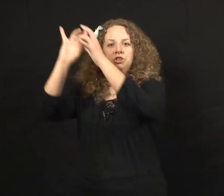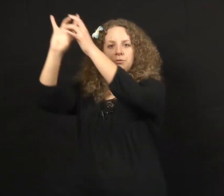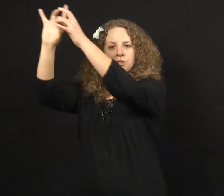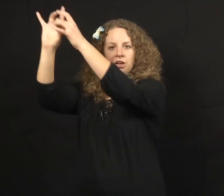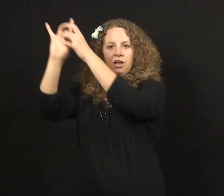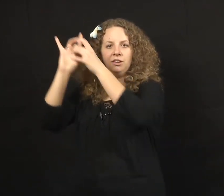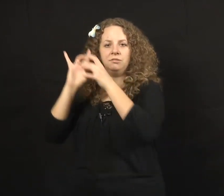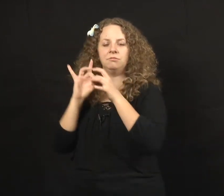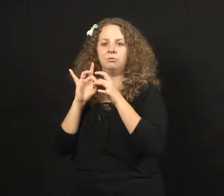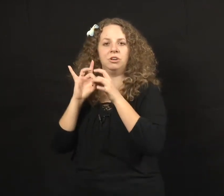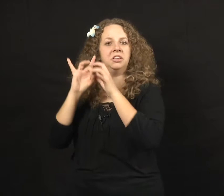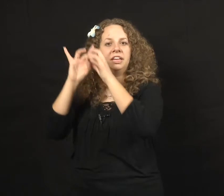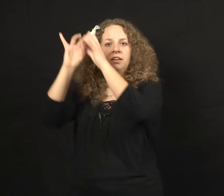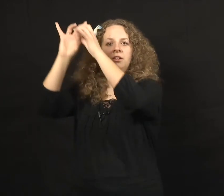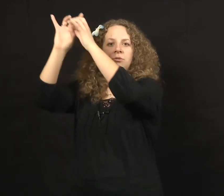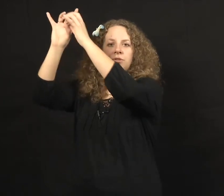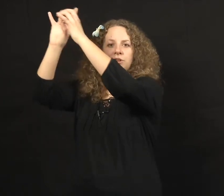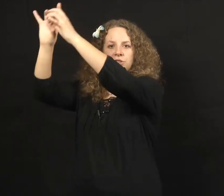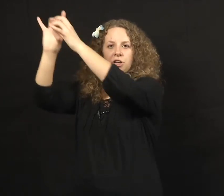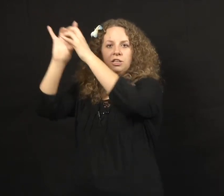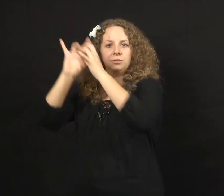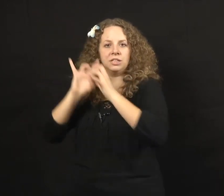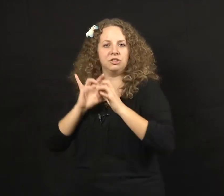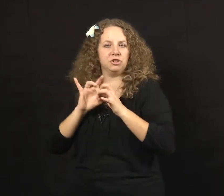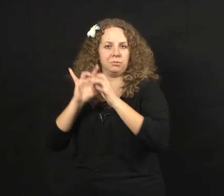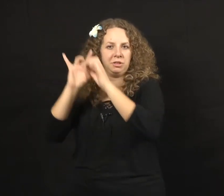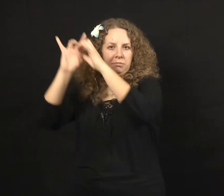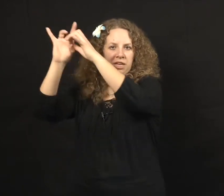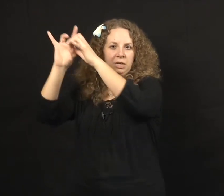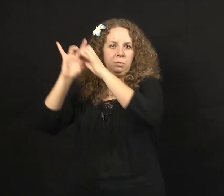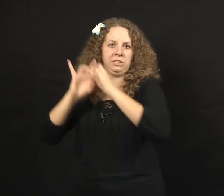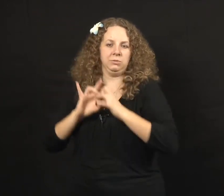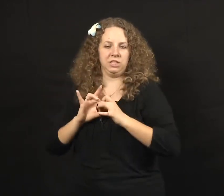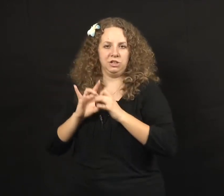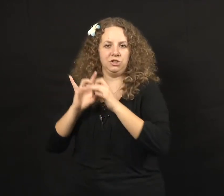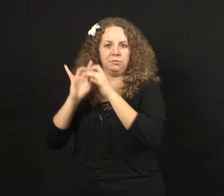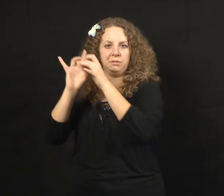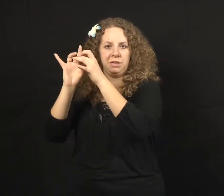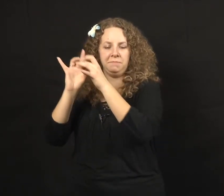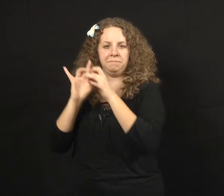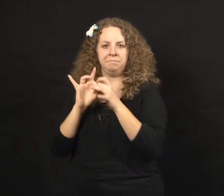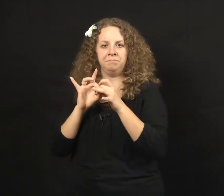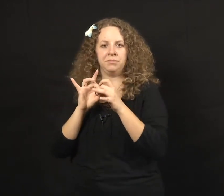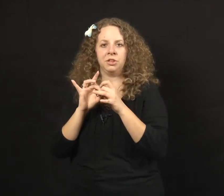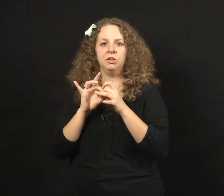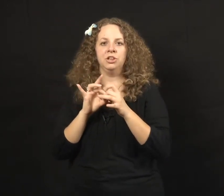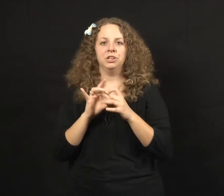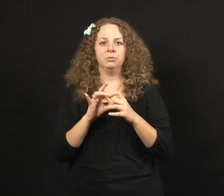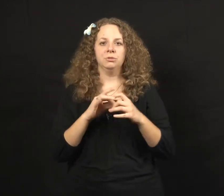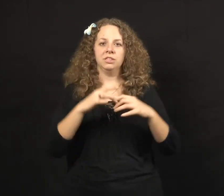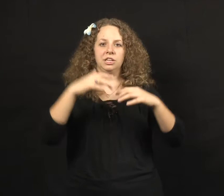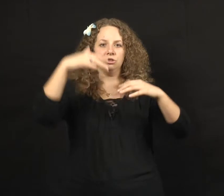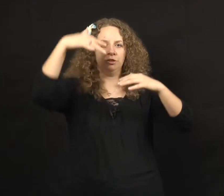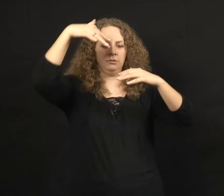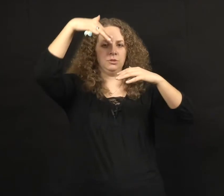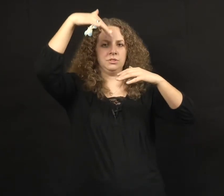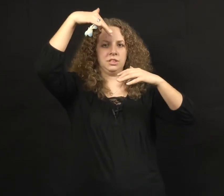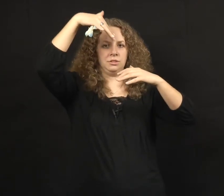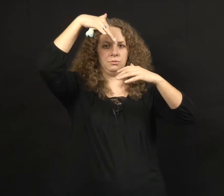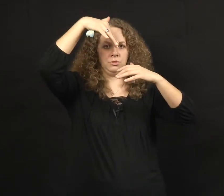Relationship to God, or like referring to God's relationship with me. He wants a relationship with me. Your roots, like a tree roots, like the roots are